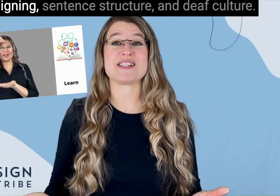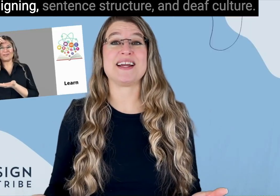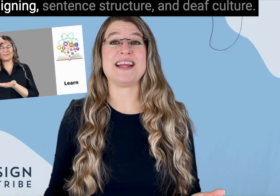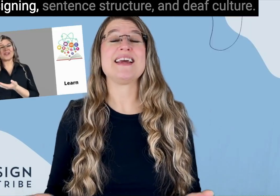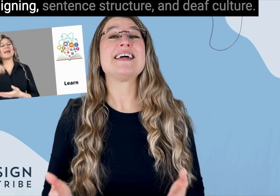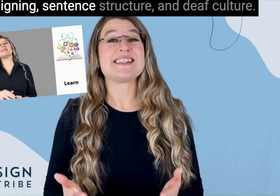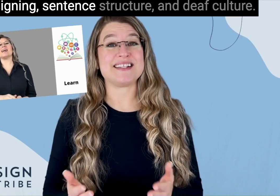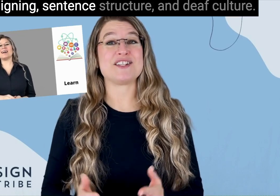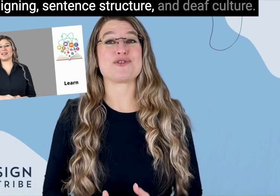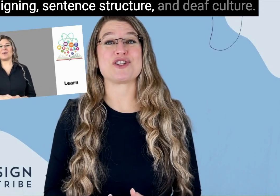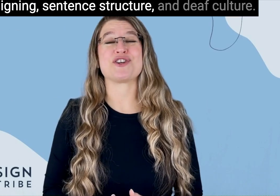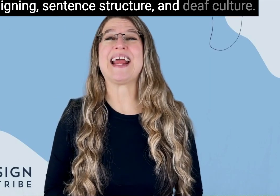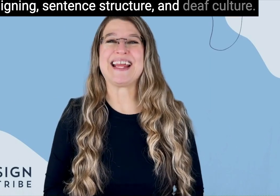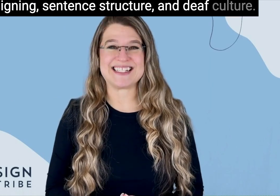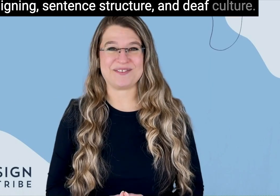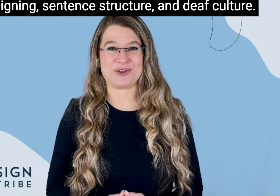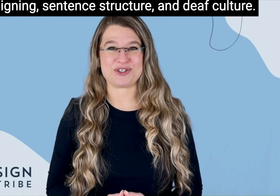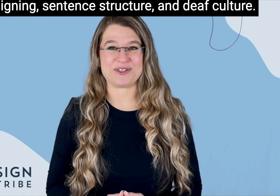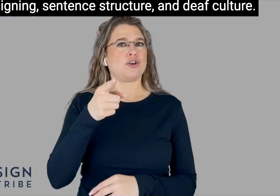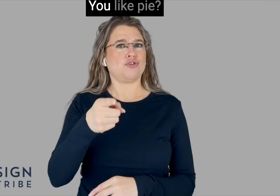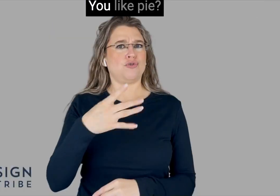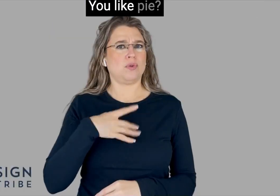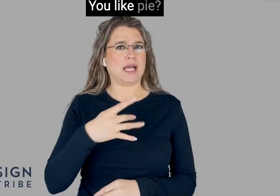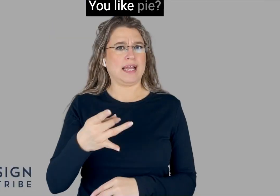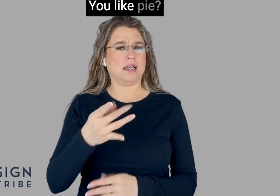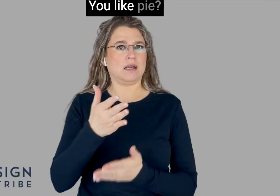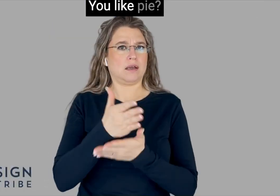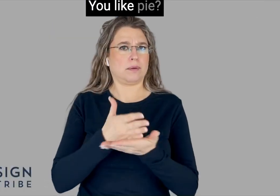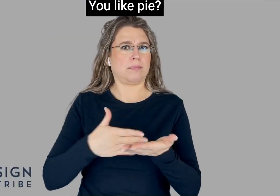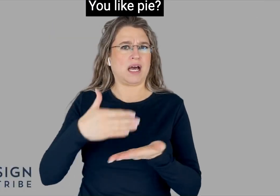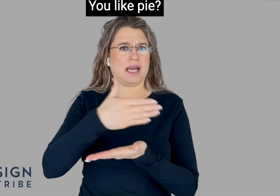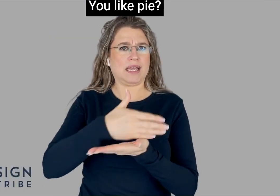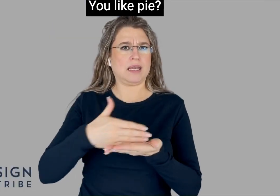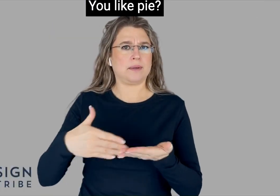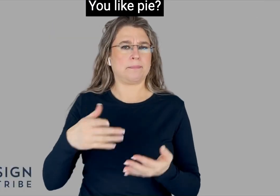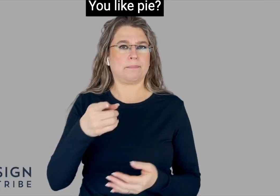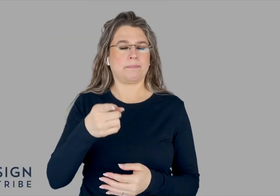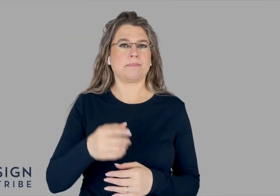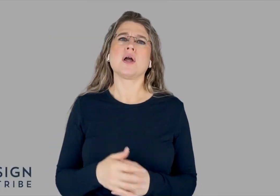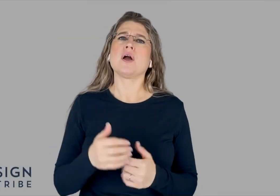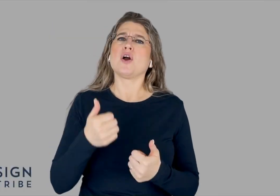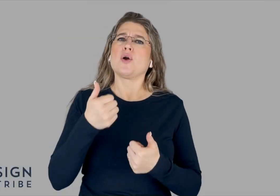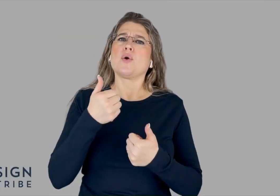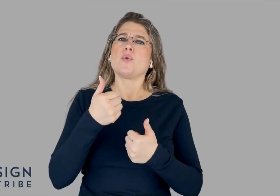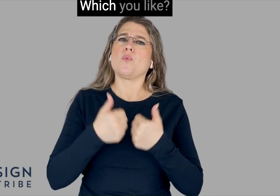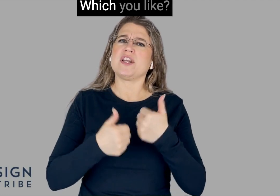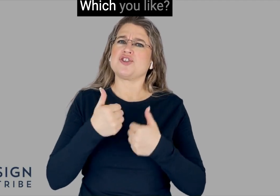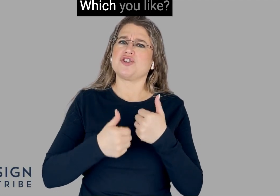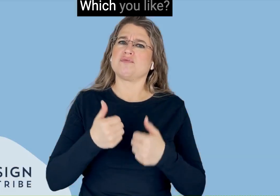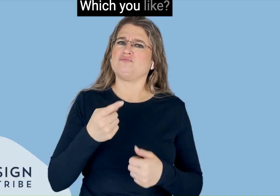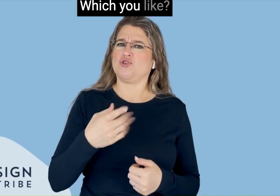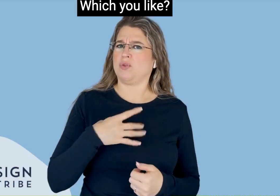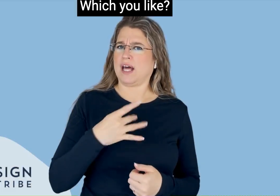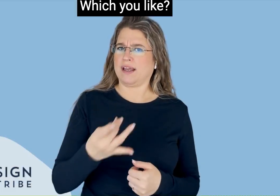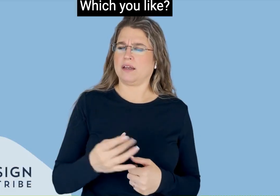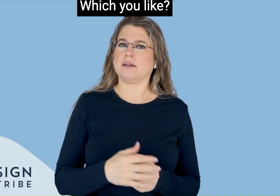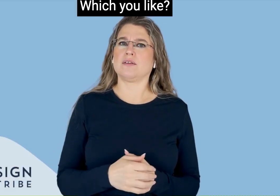signing, sentence structure, and deaf culture. You like pie? Which you like?